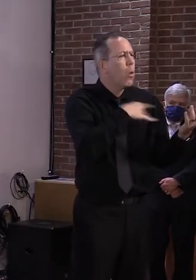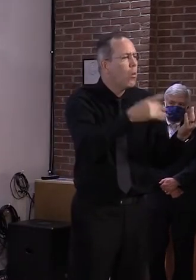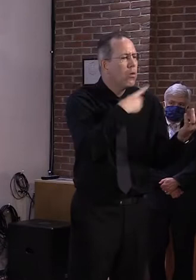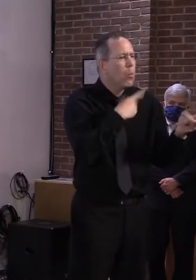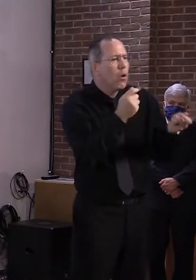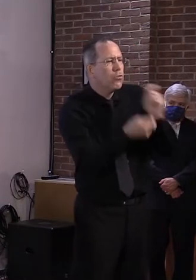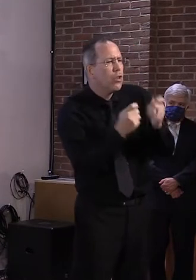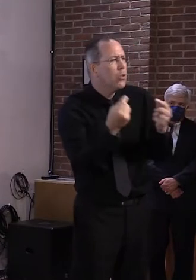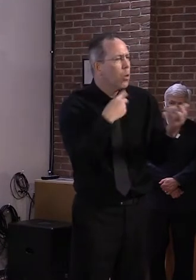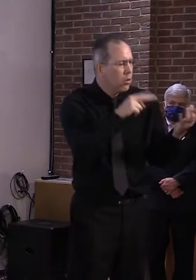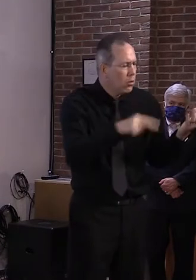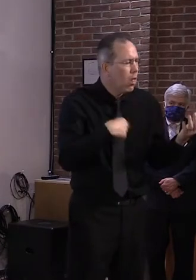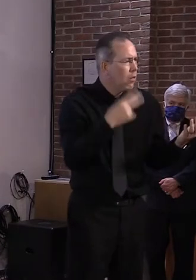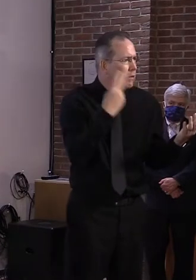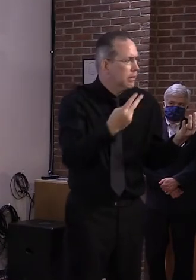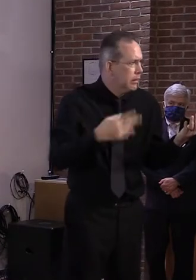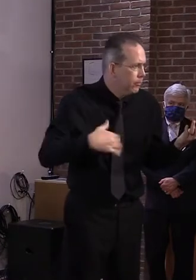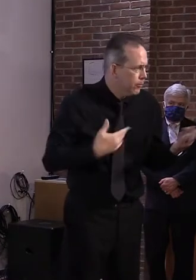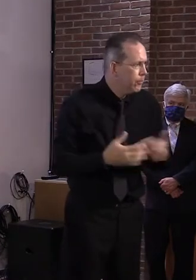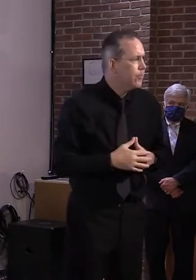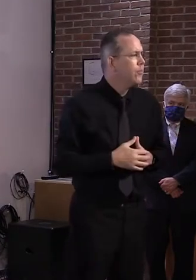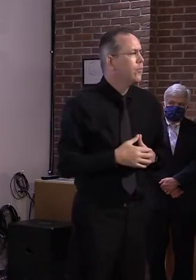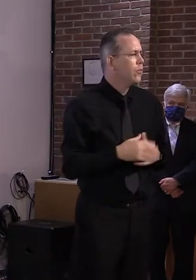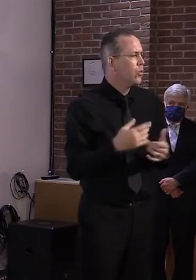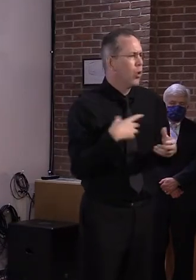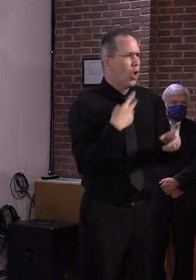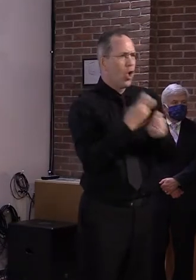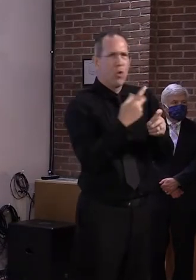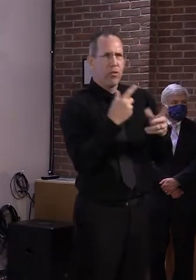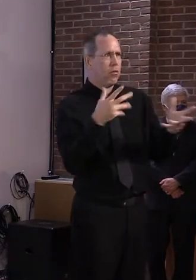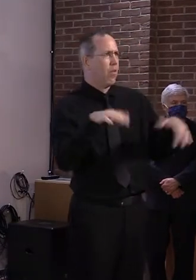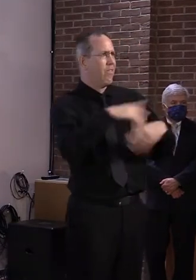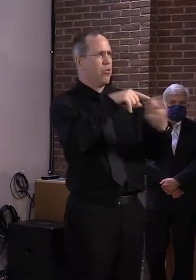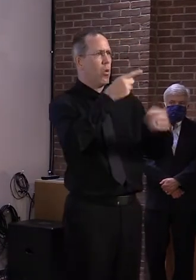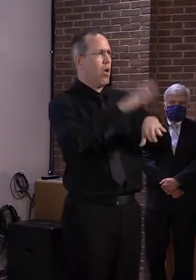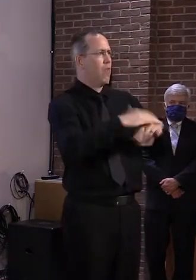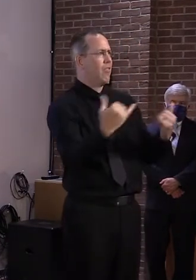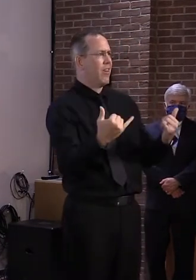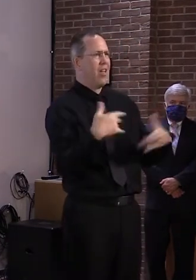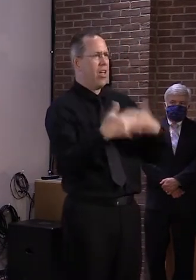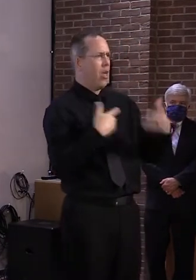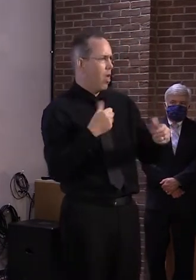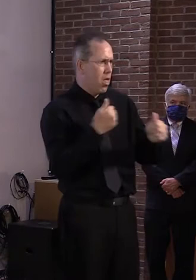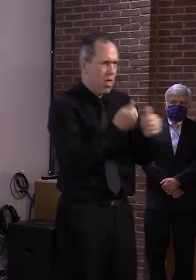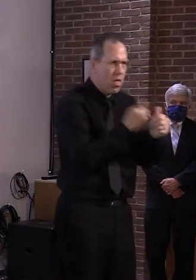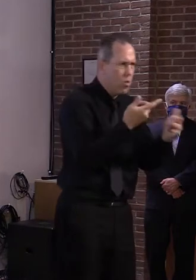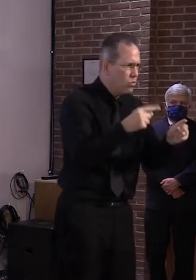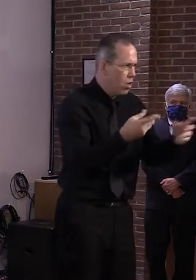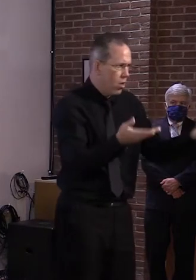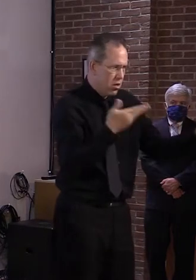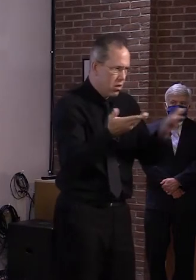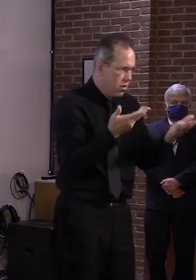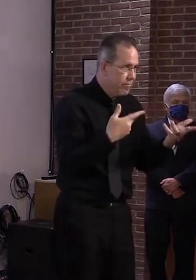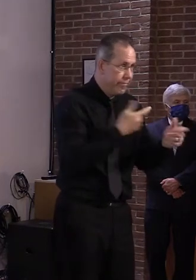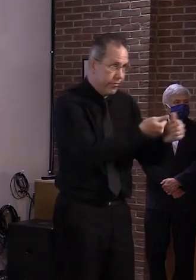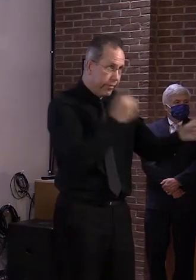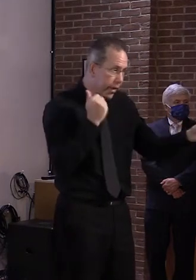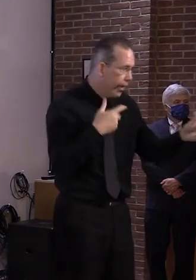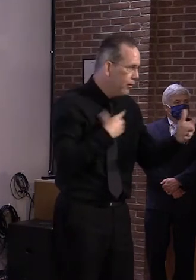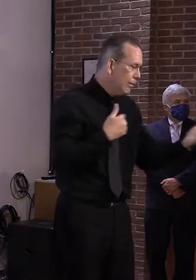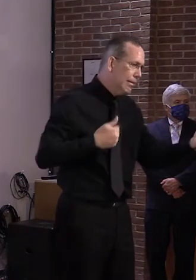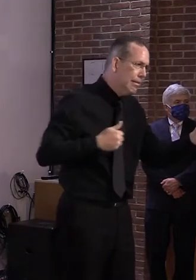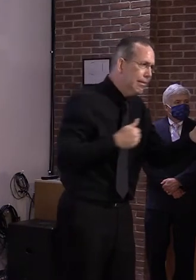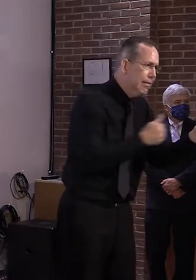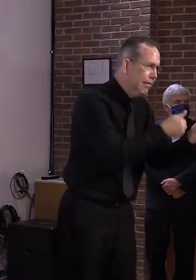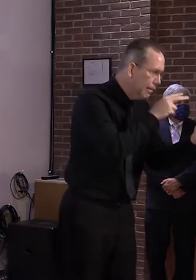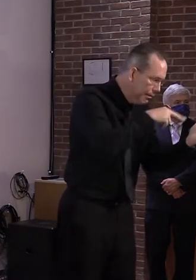know, it's been a lot to keep up with for them and for us, and as well as trying to keep up with the COVID response at the same